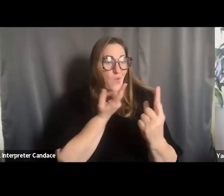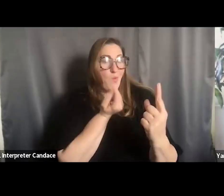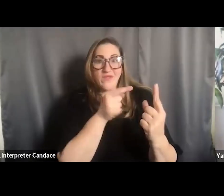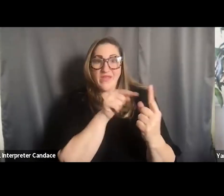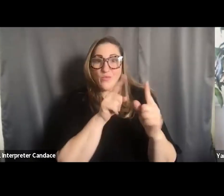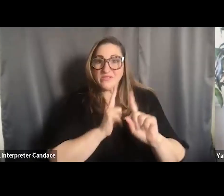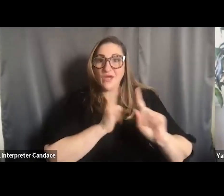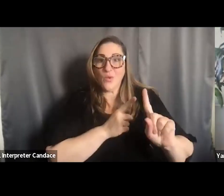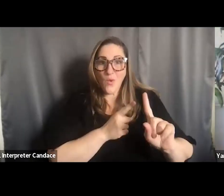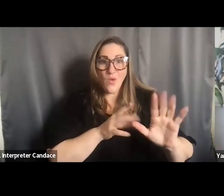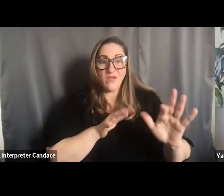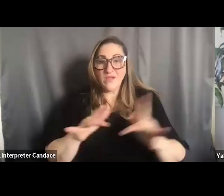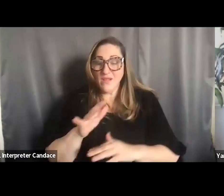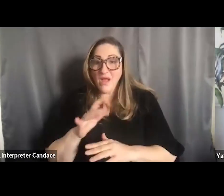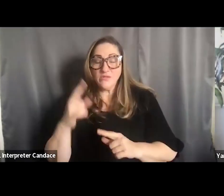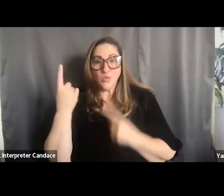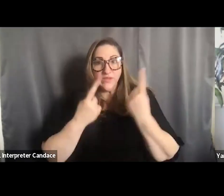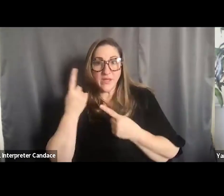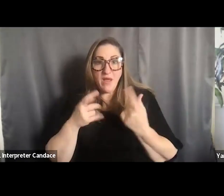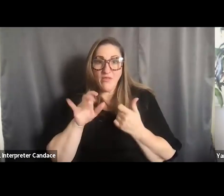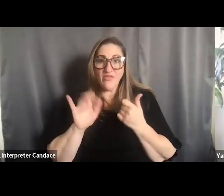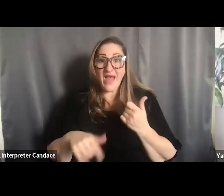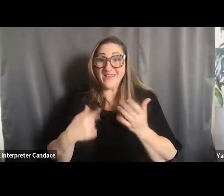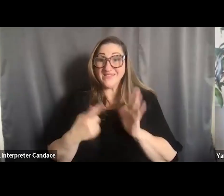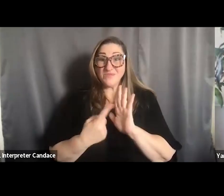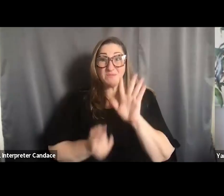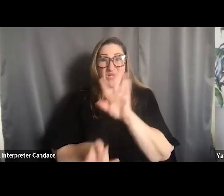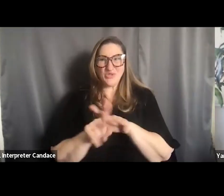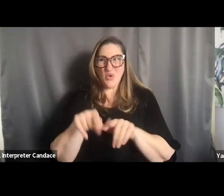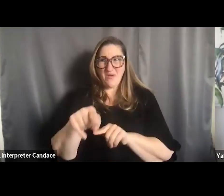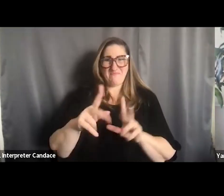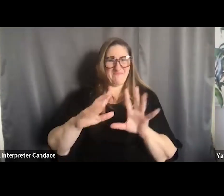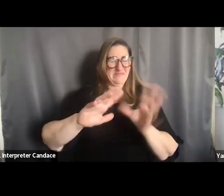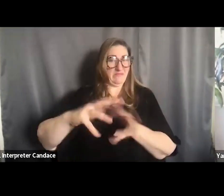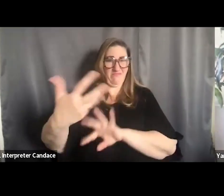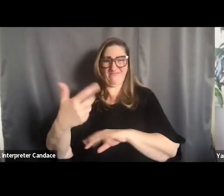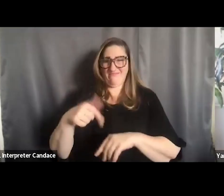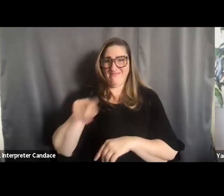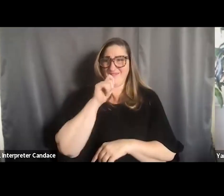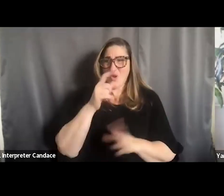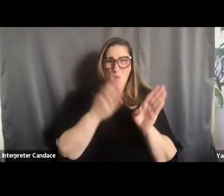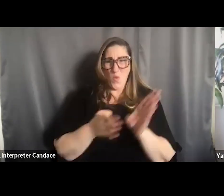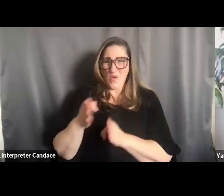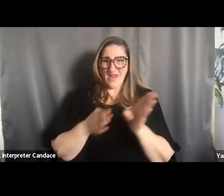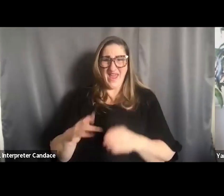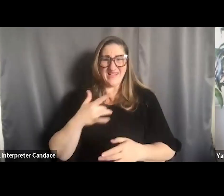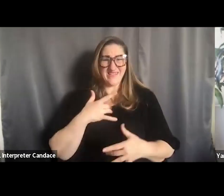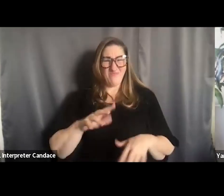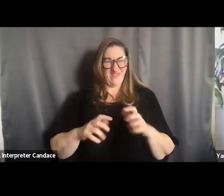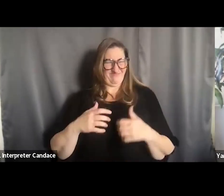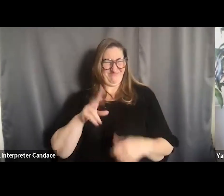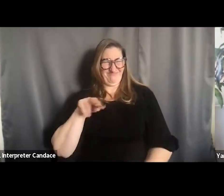I'm an introvert. So I know these questions really well, and I have to